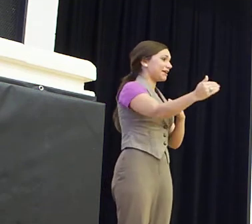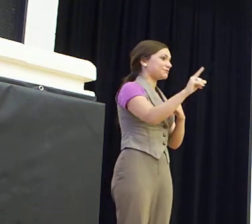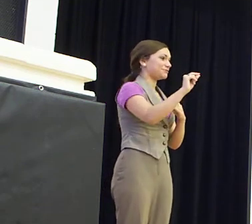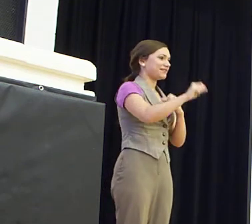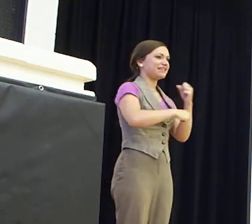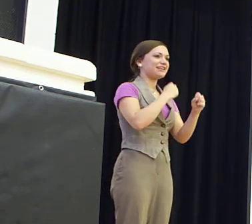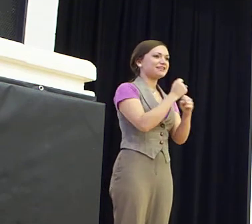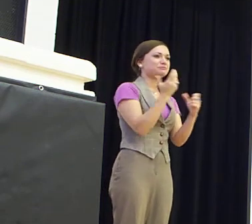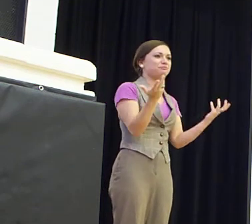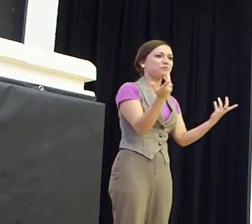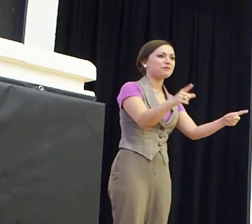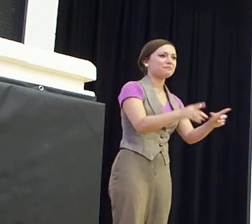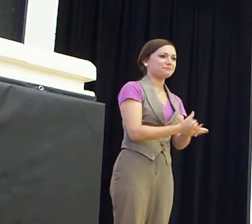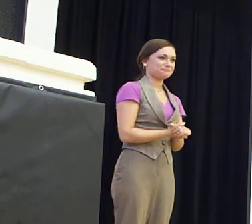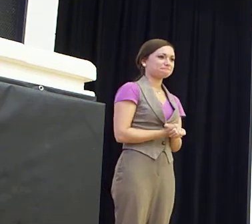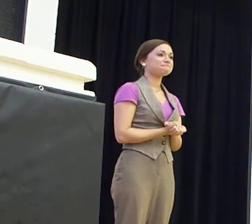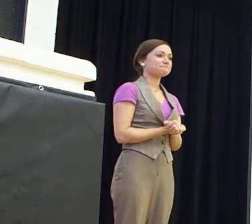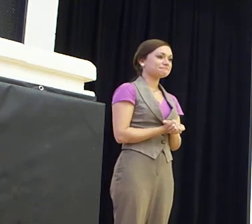are going to look like.